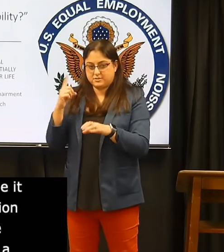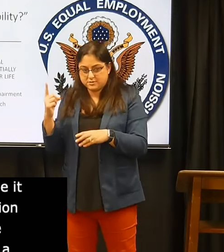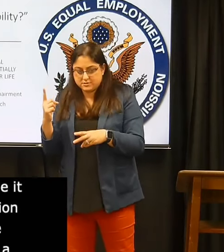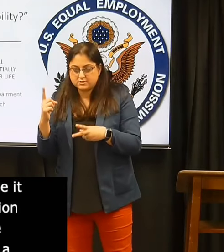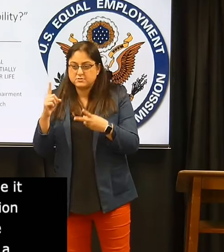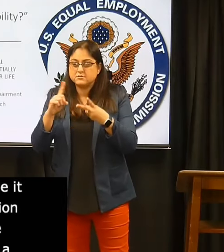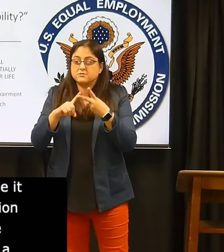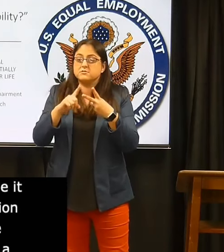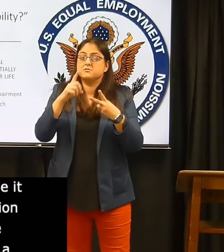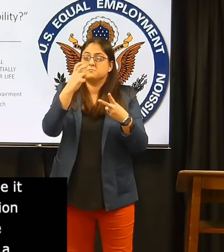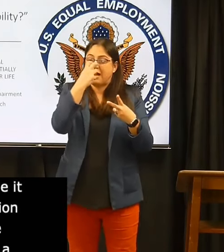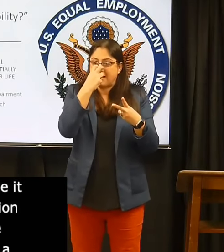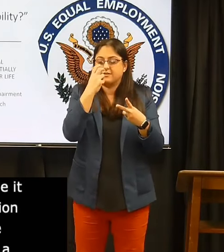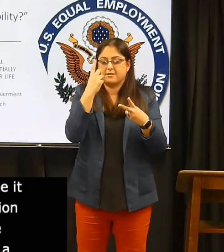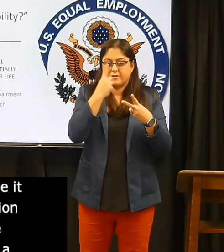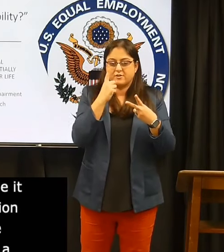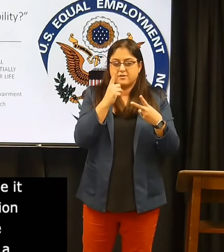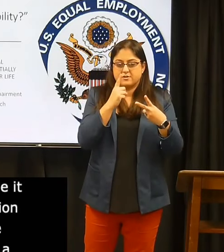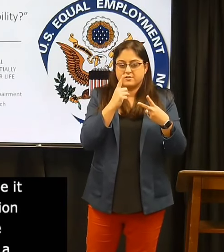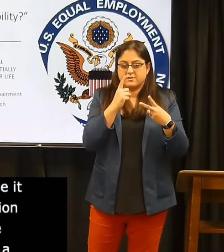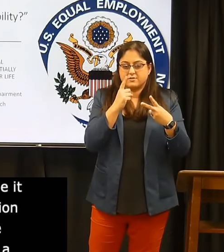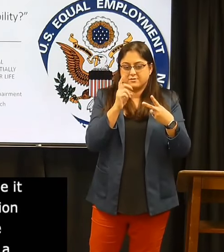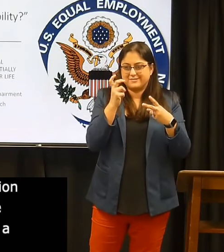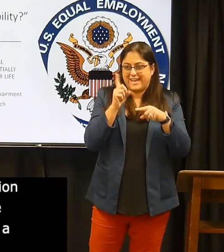it does cover what you can't do.